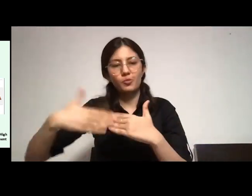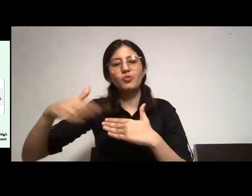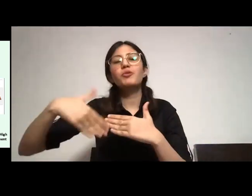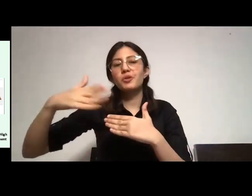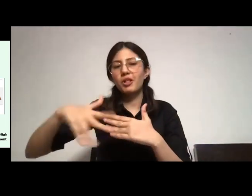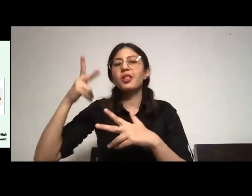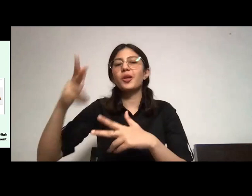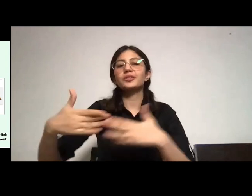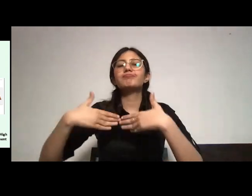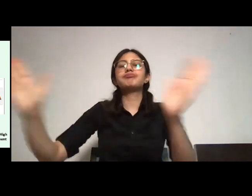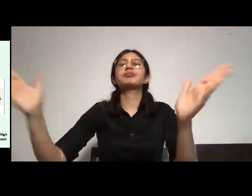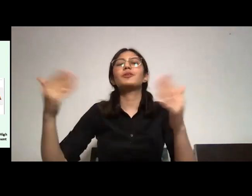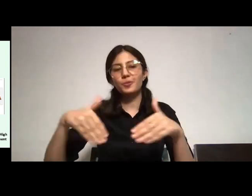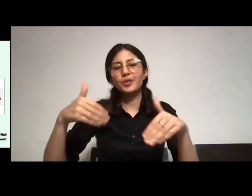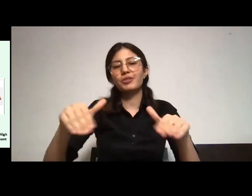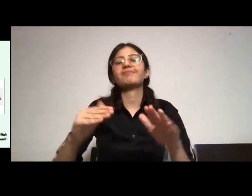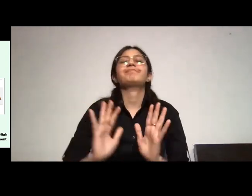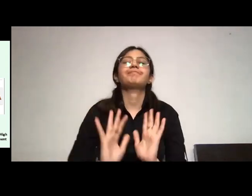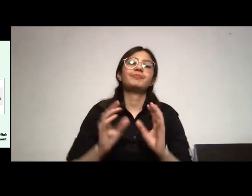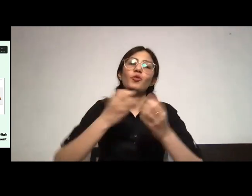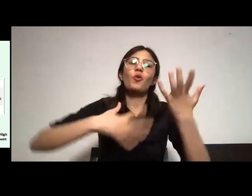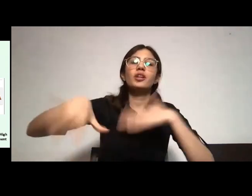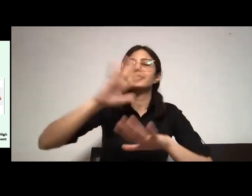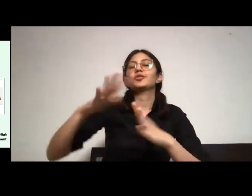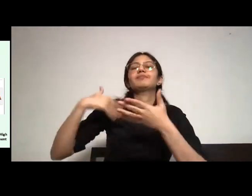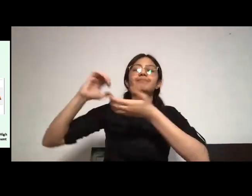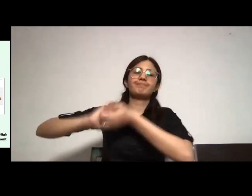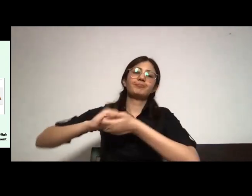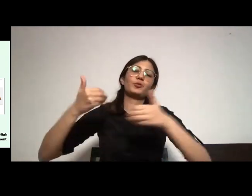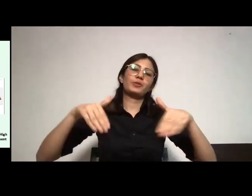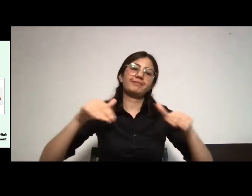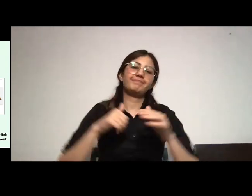it with a few organizations. Thank you.